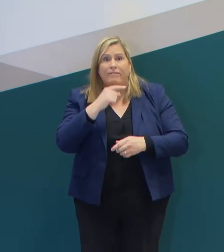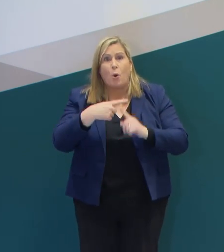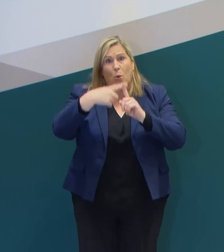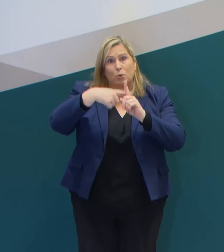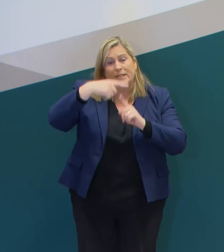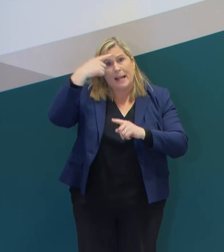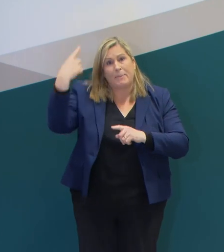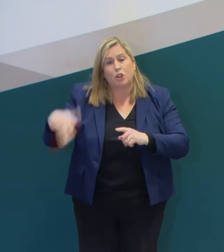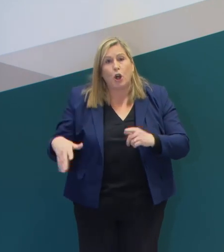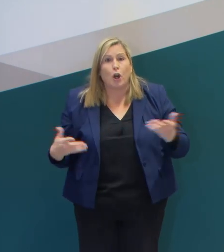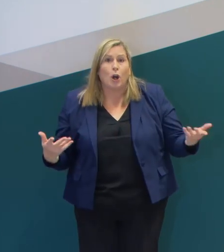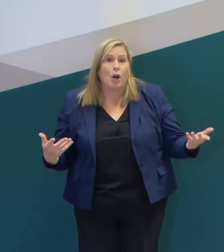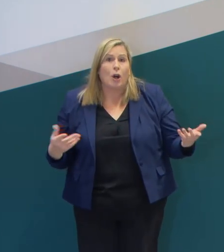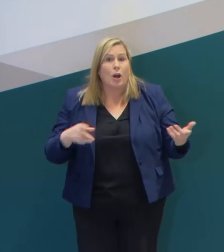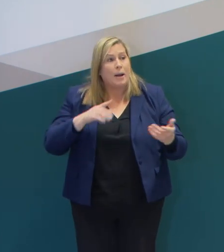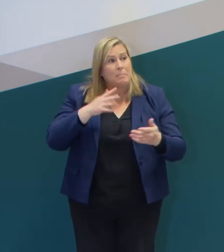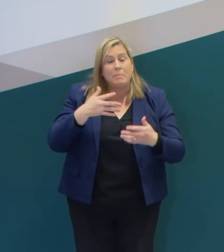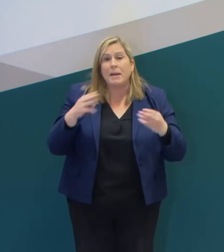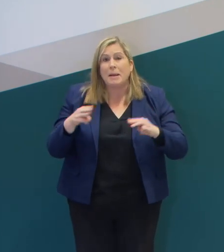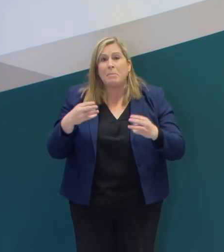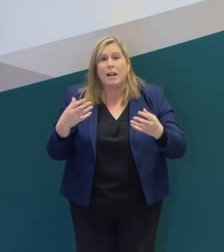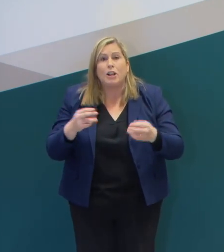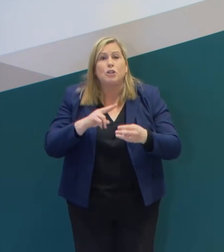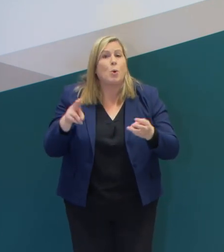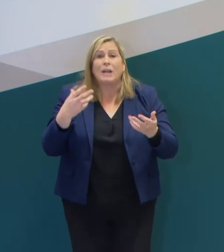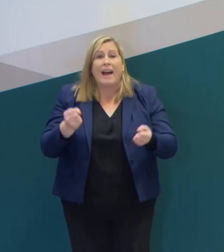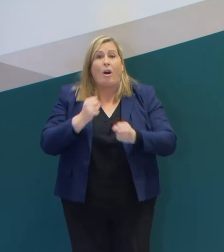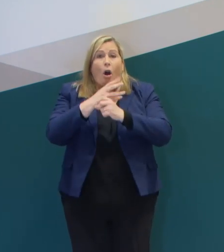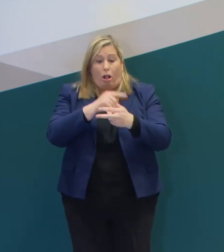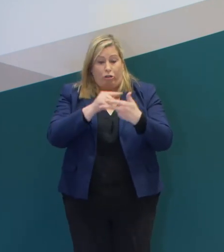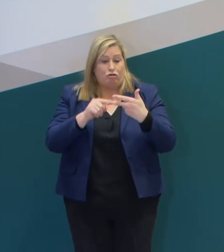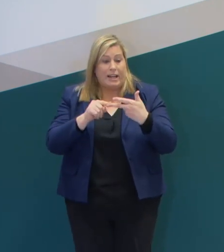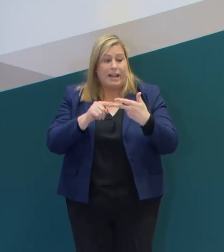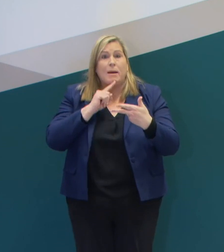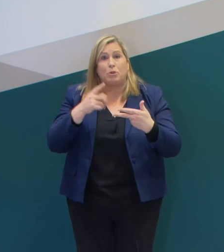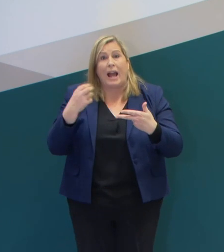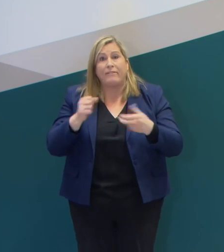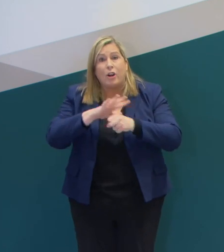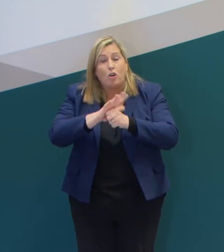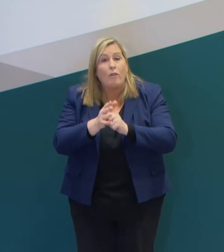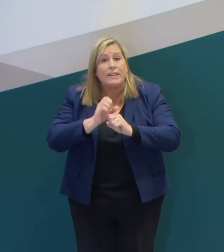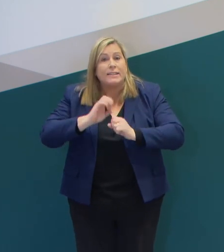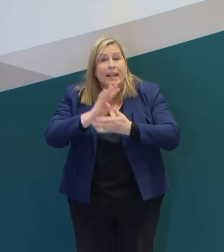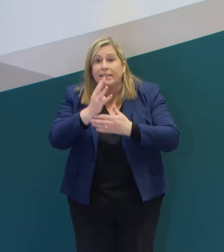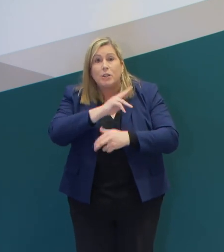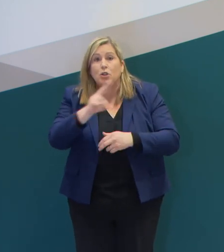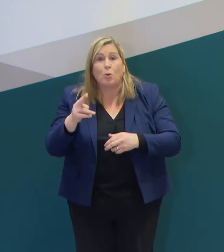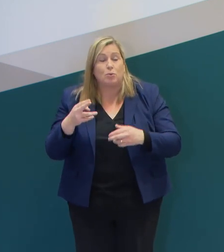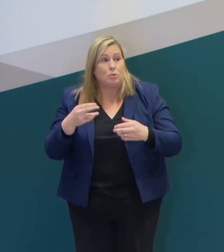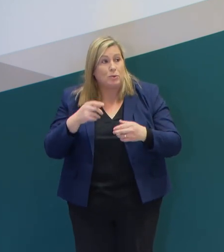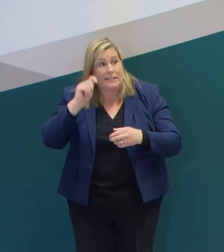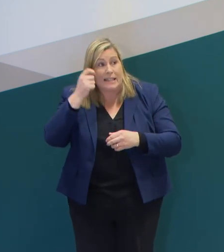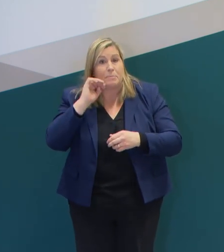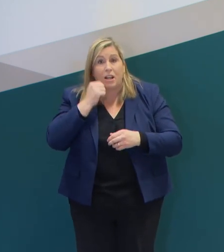who, because they don't have a fever and respiratory issue, who have COVID-19 but they're not going to be tested because they don't have both?